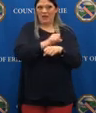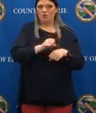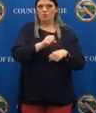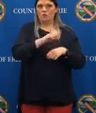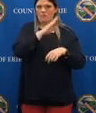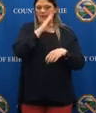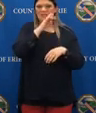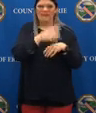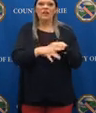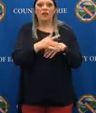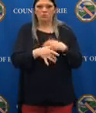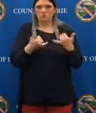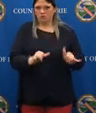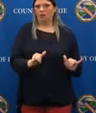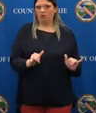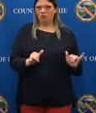available.